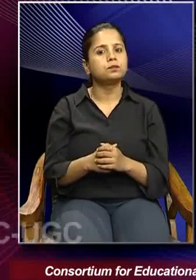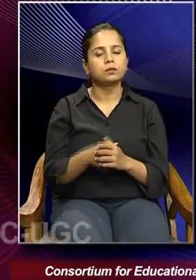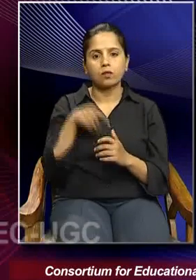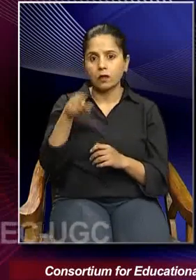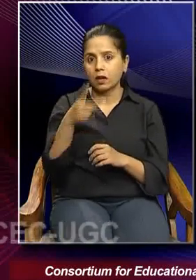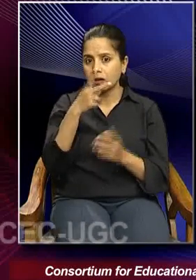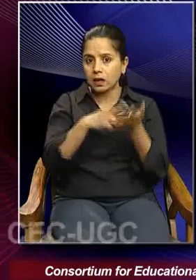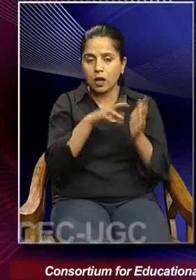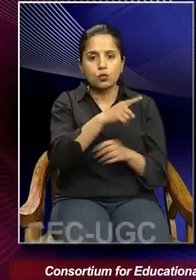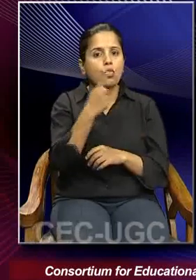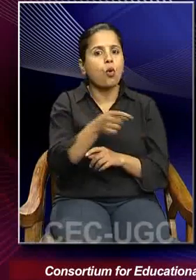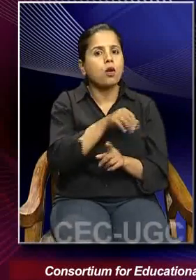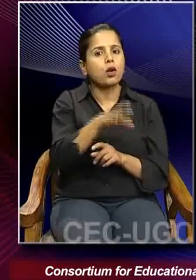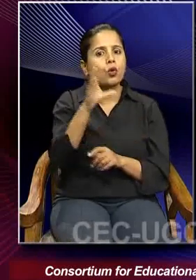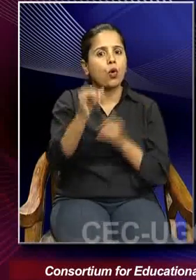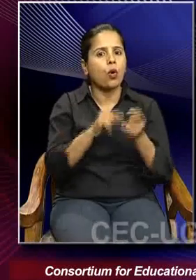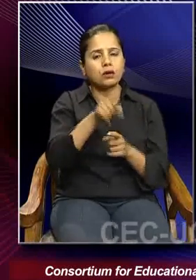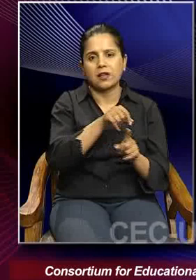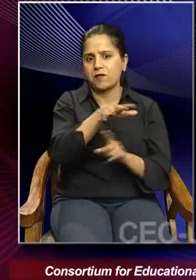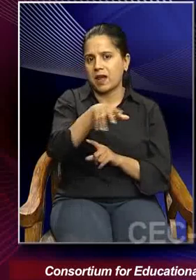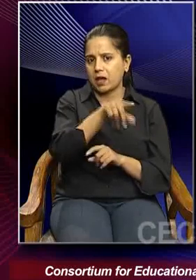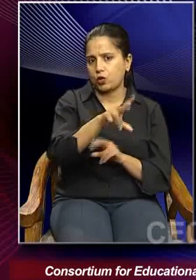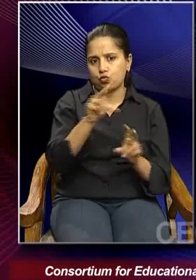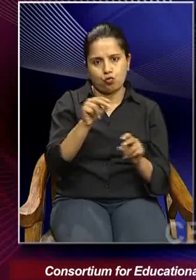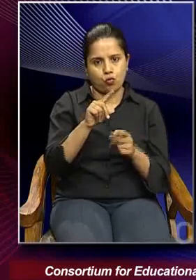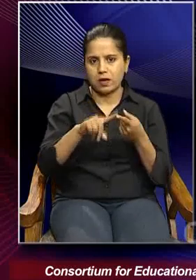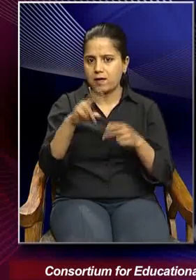Prakriti is only cause, it's not an effect.